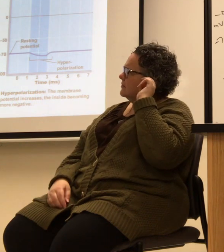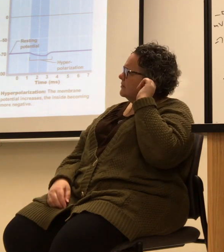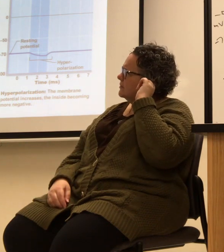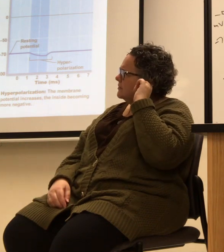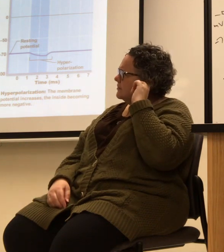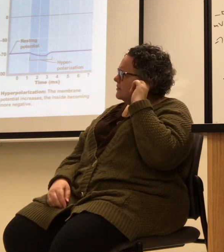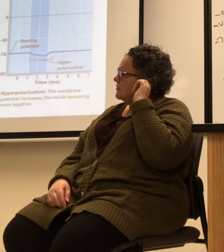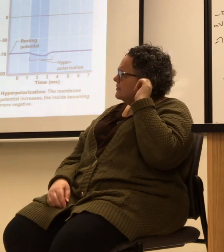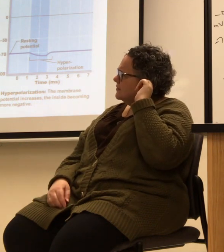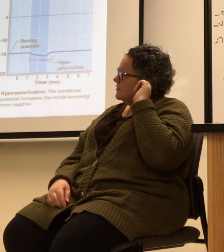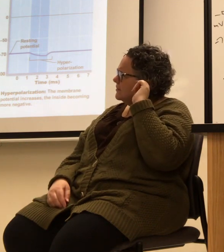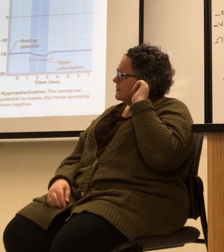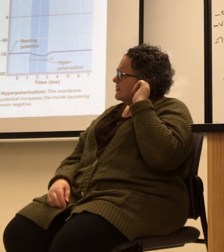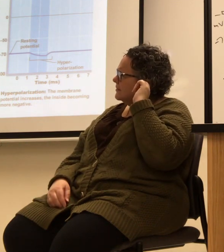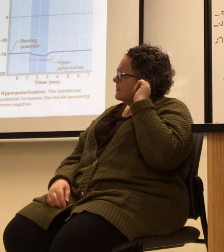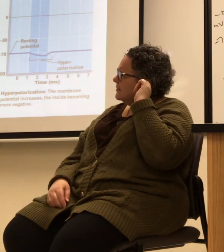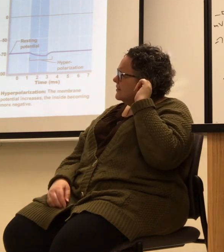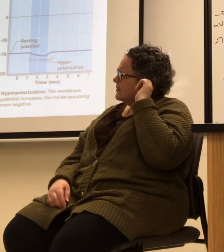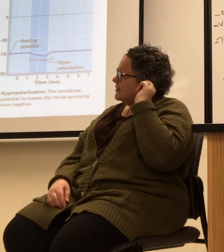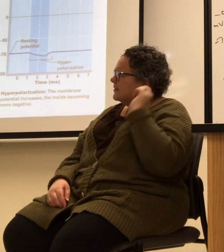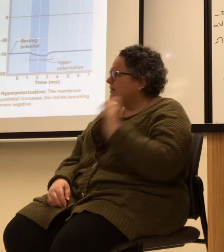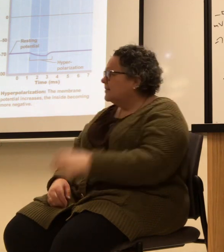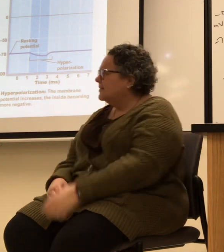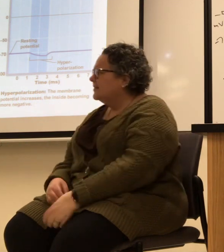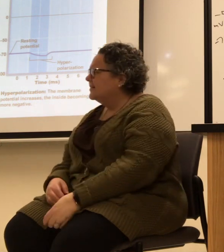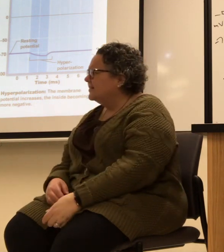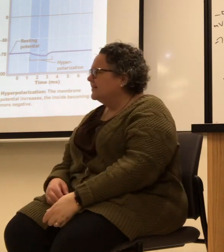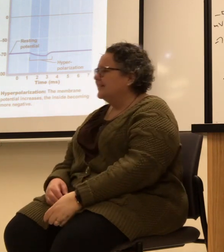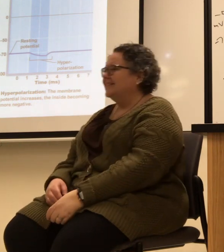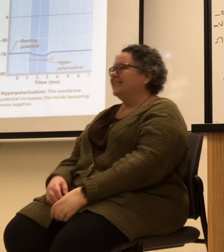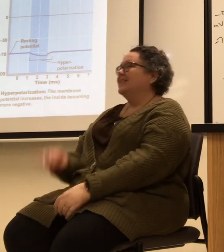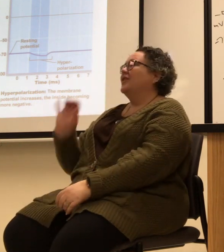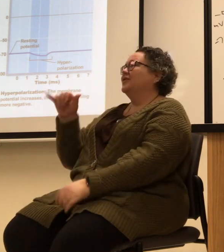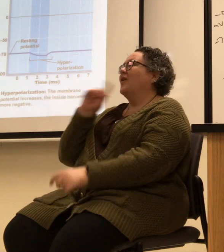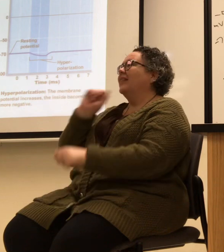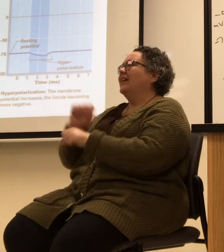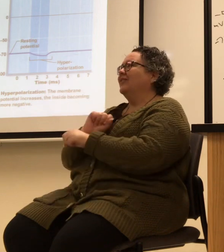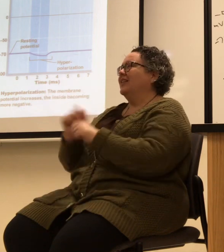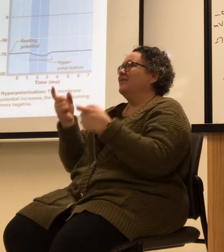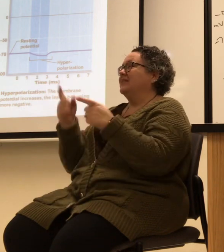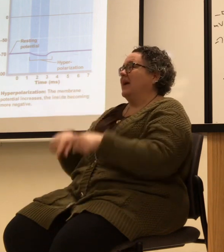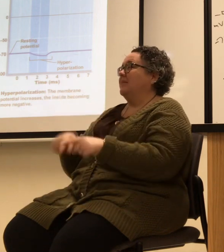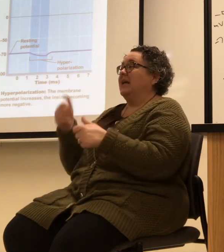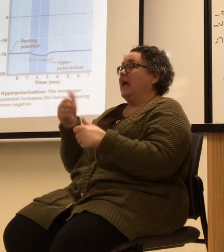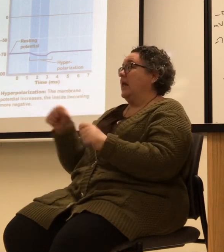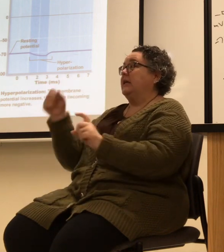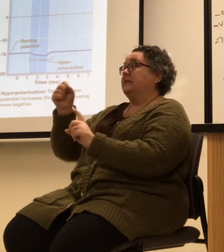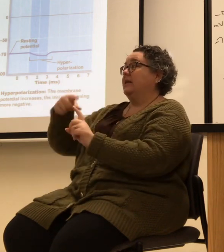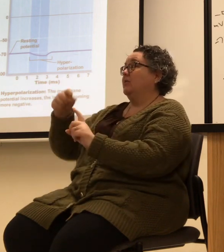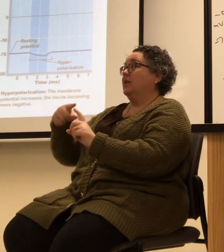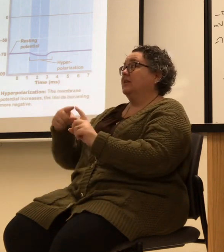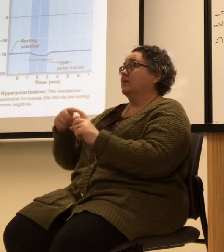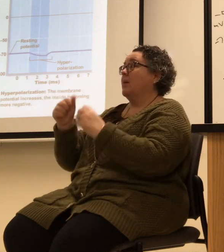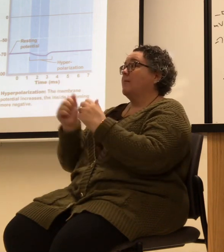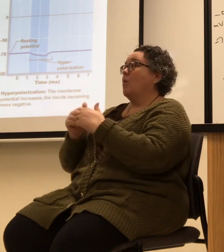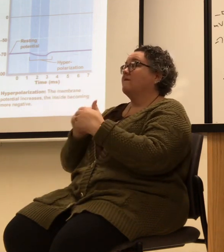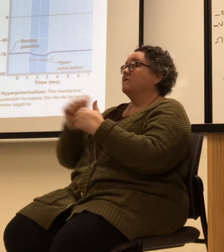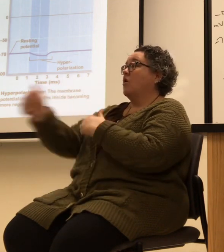So literally that's what's happening there. And any stimulus that takes you further away from threshold is